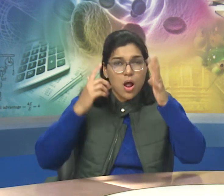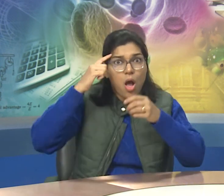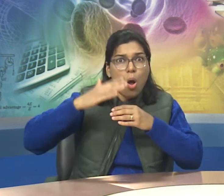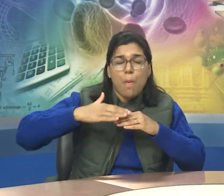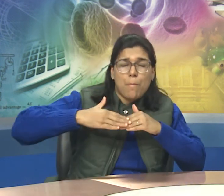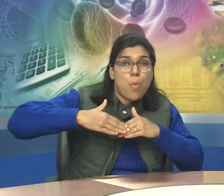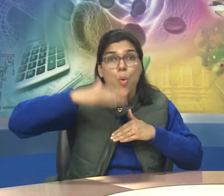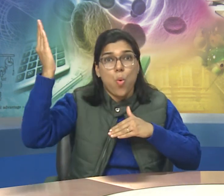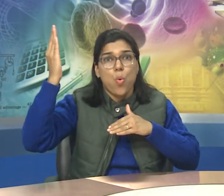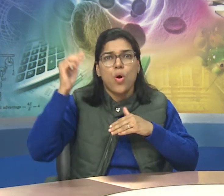mention